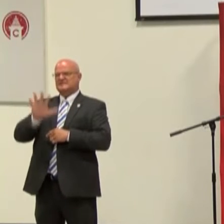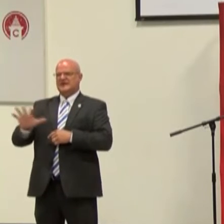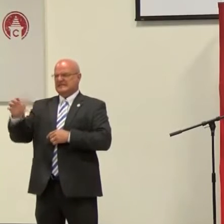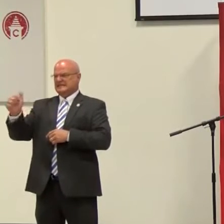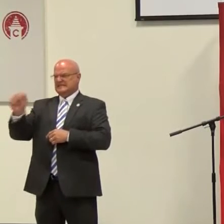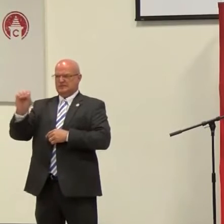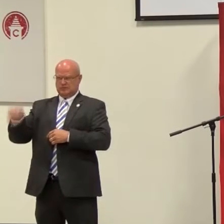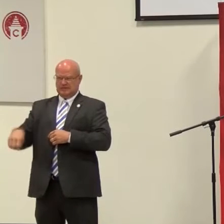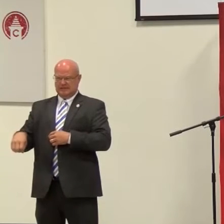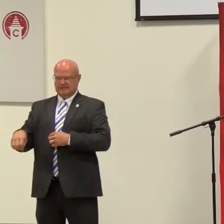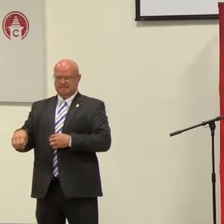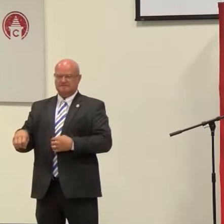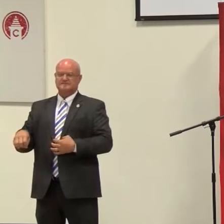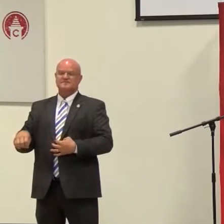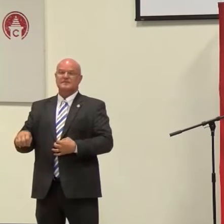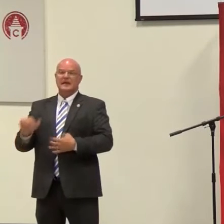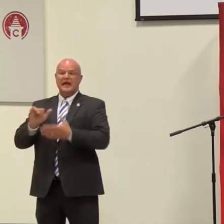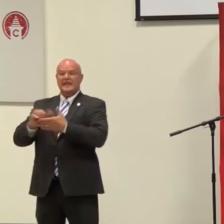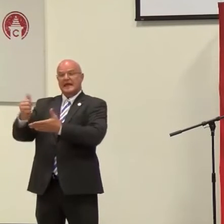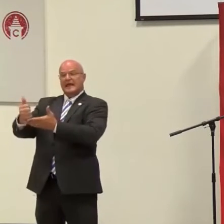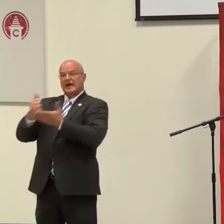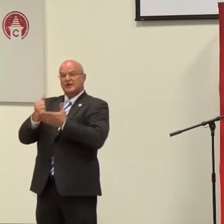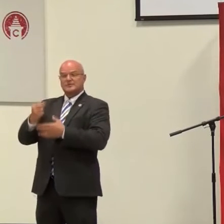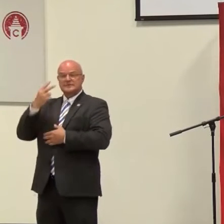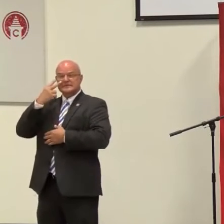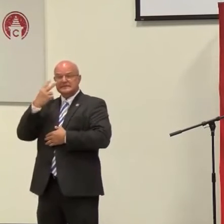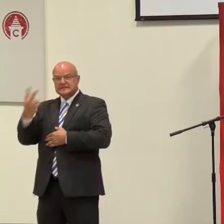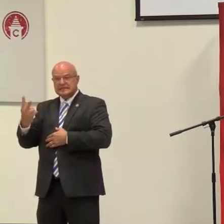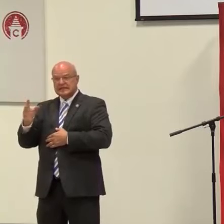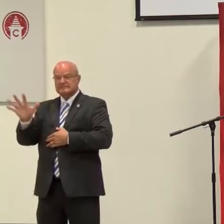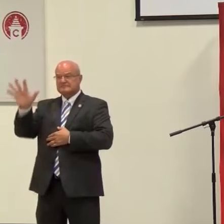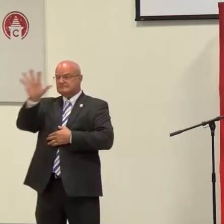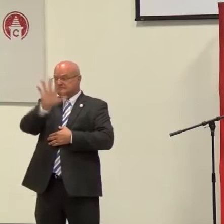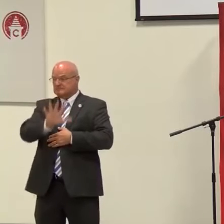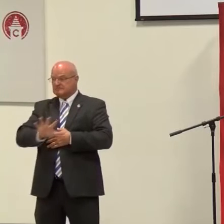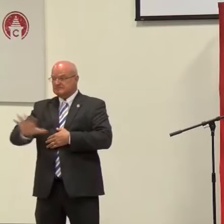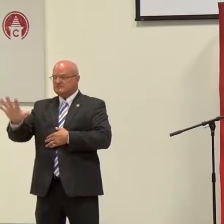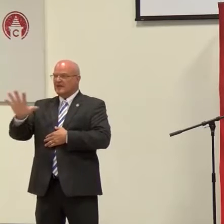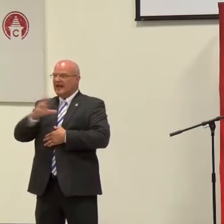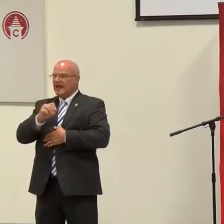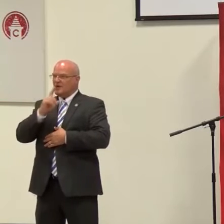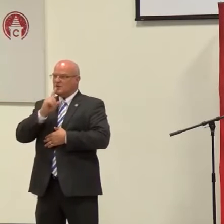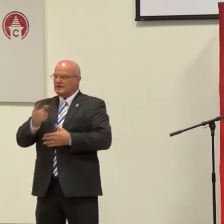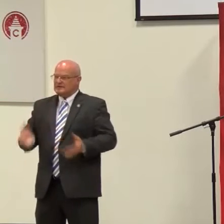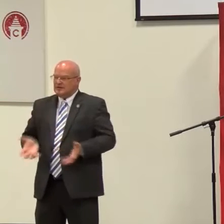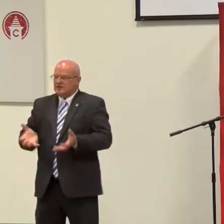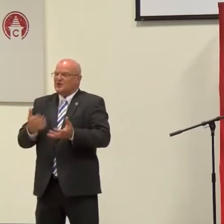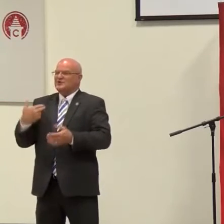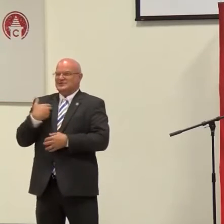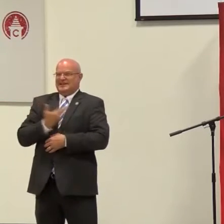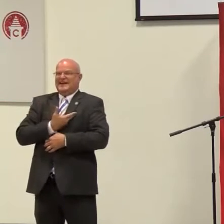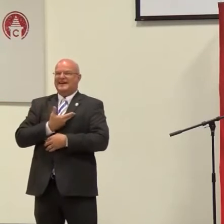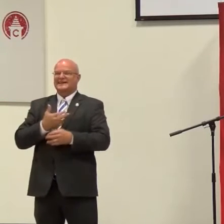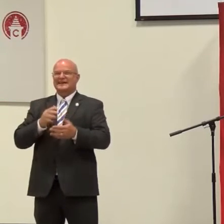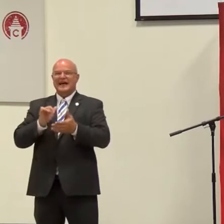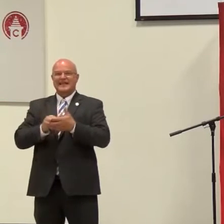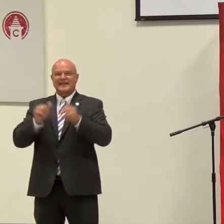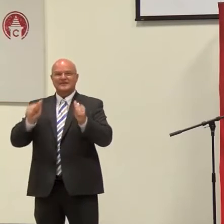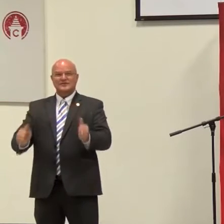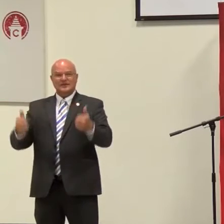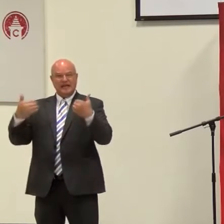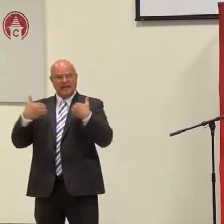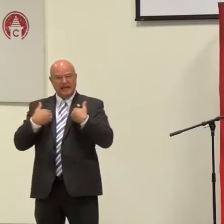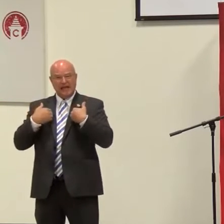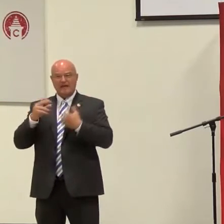under 10%. And that helps us to see, it ought to be encouraging actually, that you could